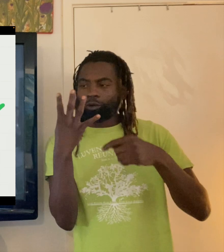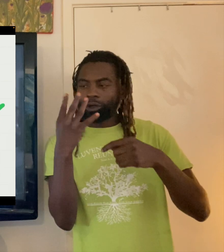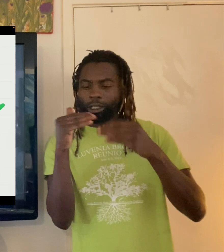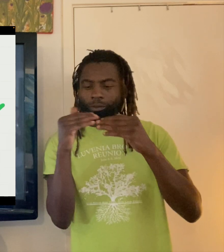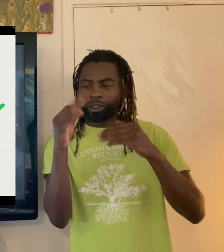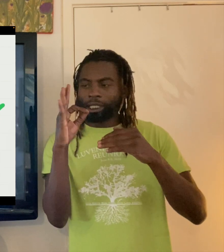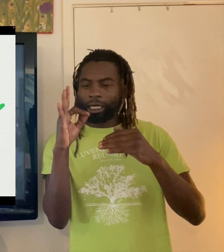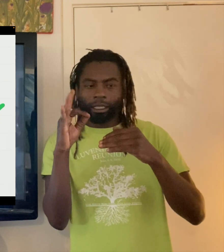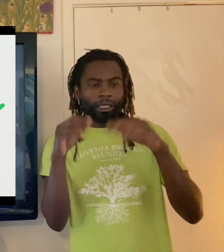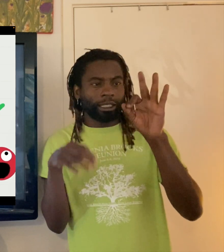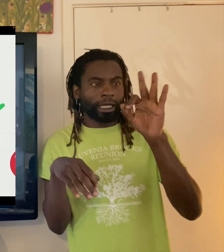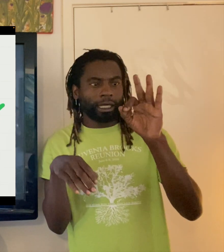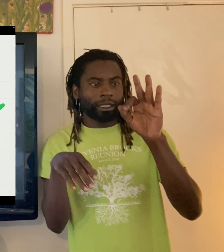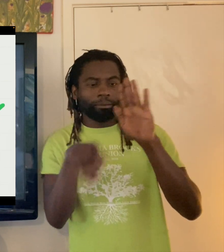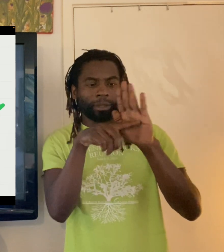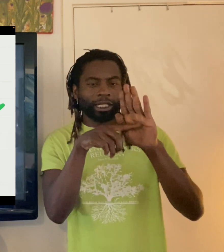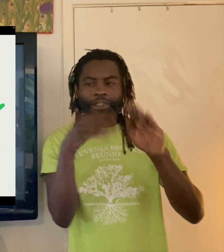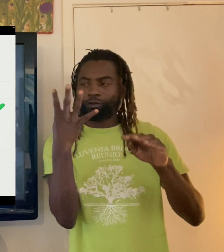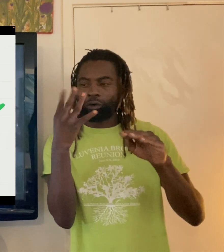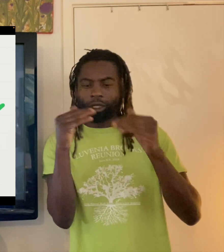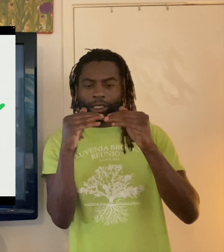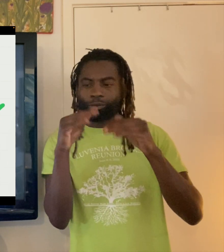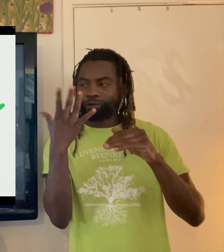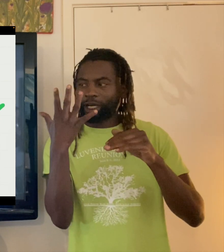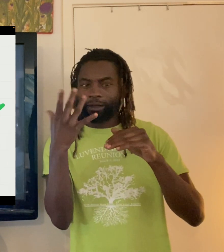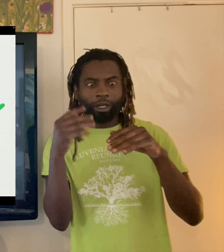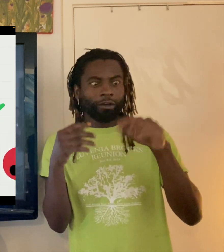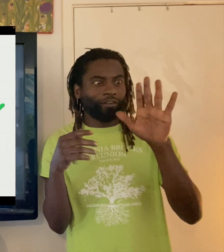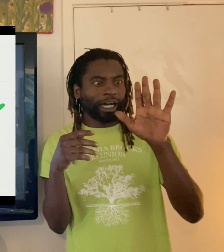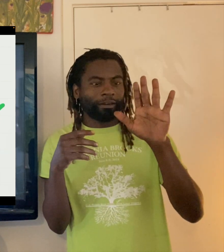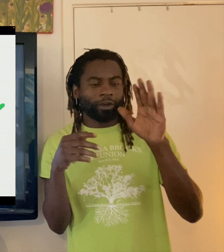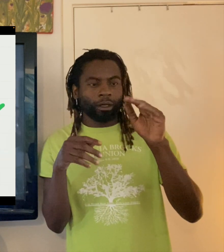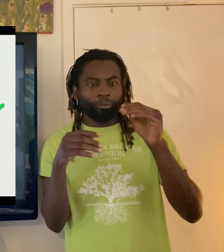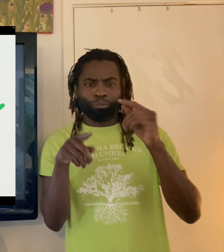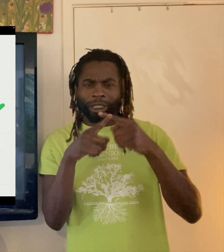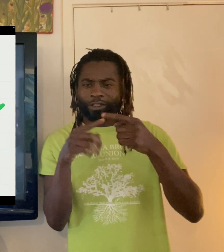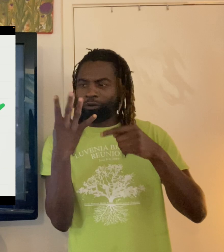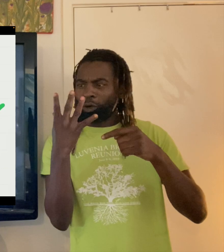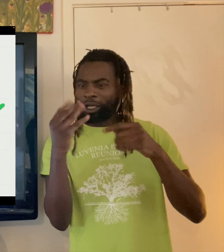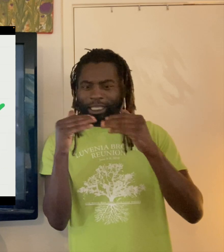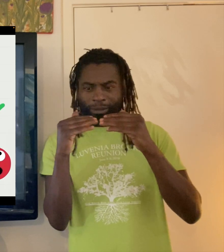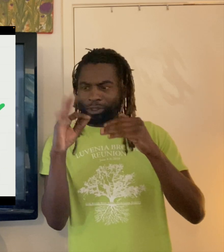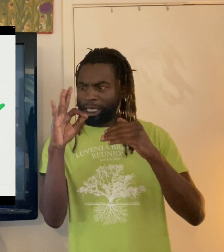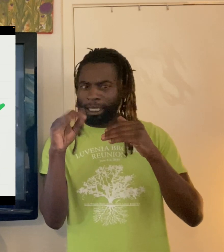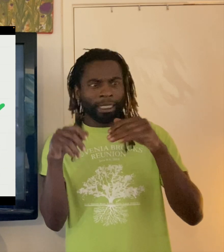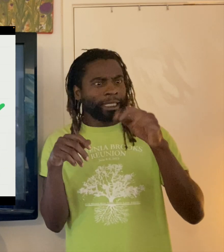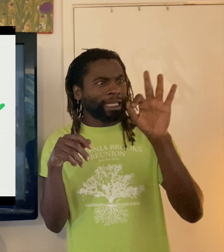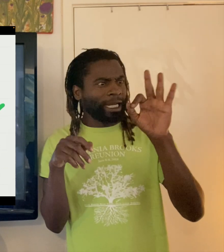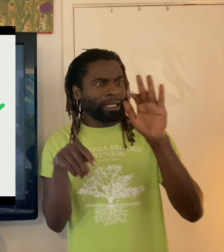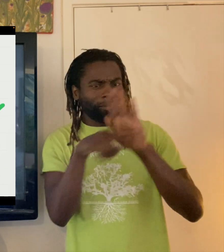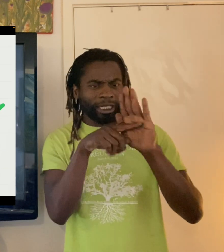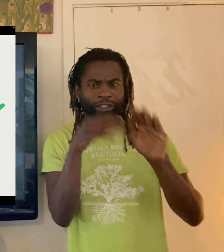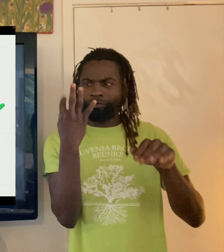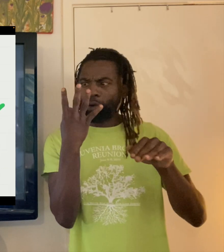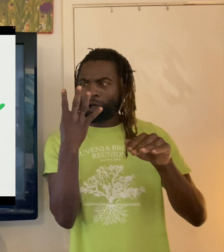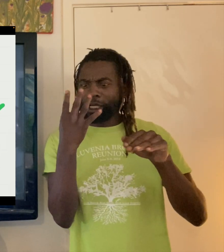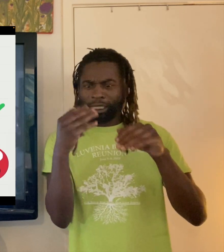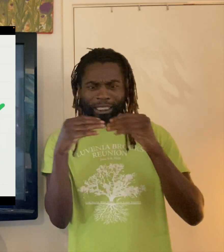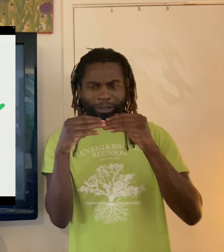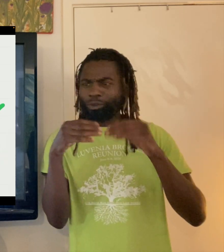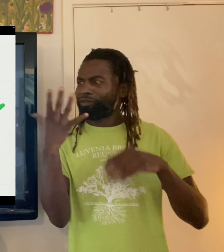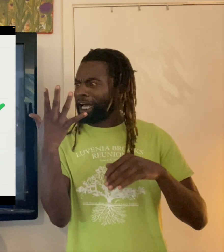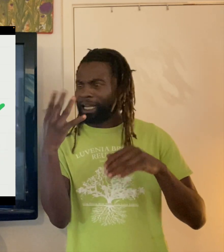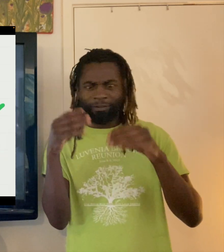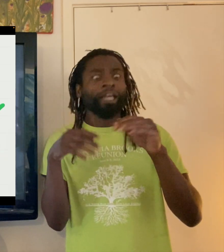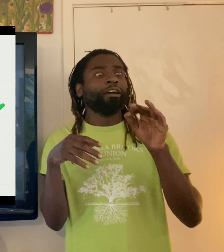plus 4 equals 9. Correct. 9 minus 4 equals 5. Correct. 5 plus 4 equals 9. Correct. 9 minus 4 equals 5.